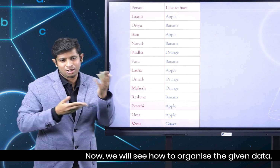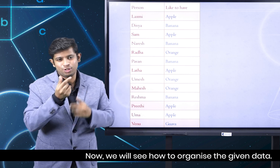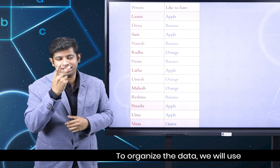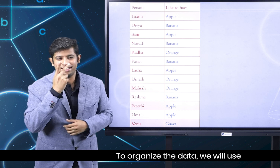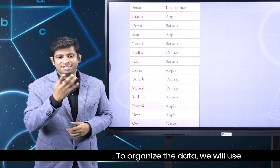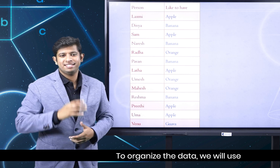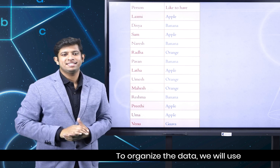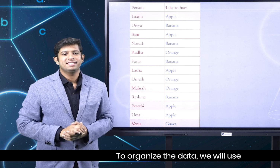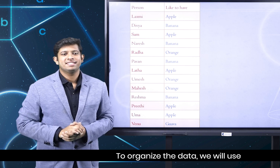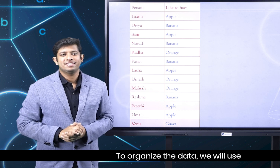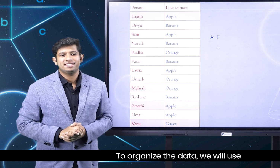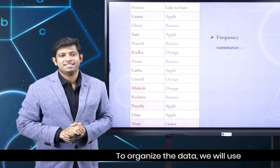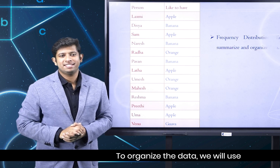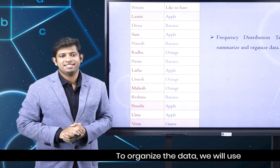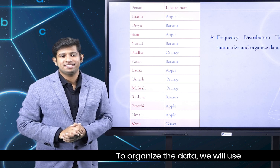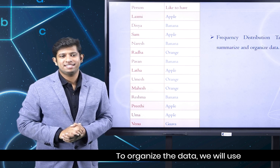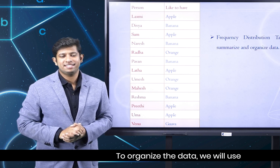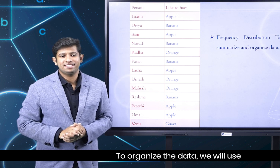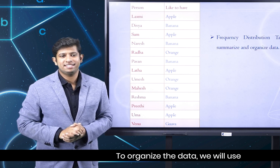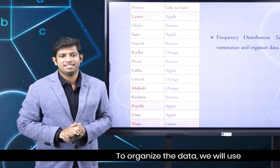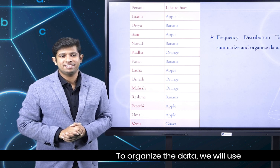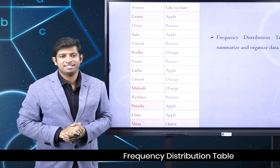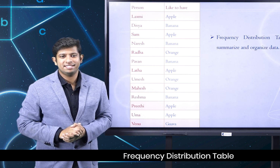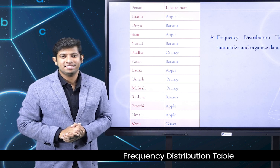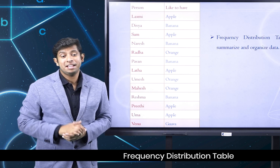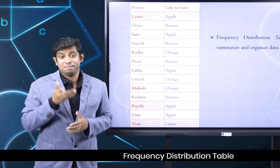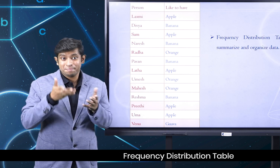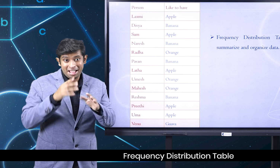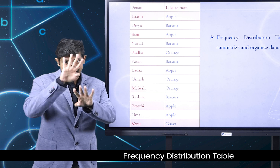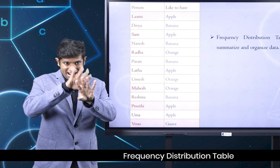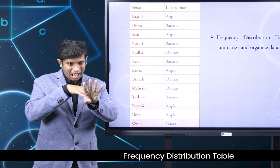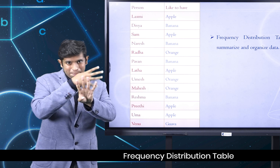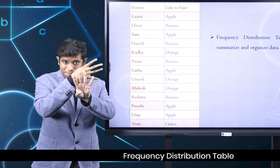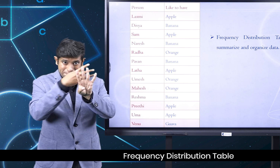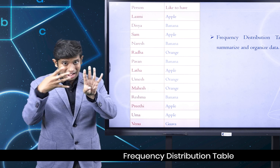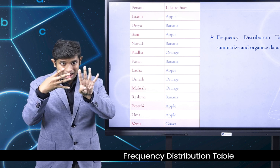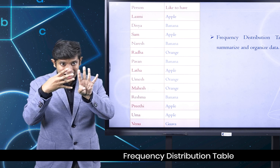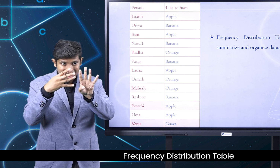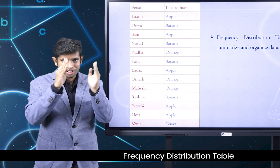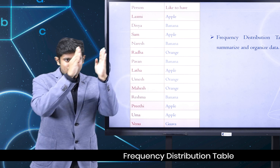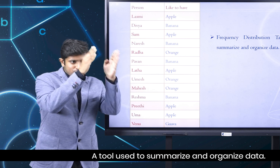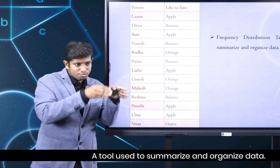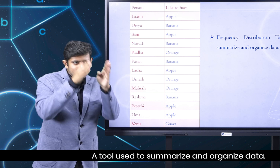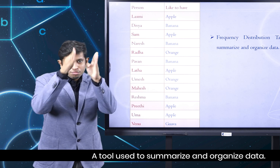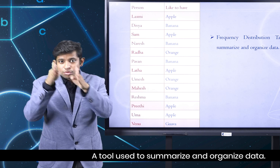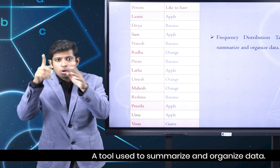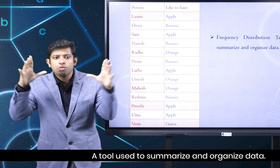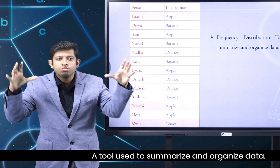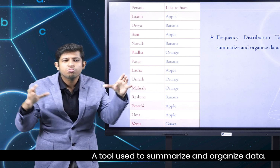To organize the data, we will use frequency distribution table, a tool used to